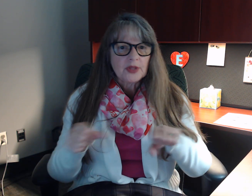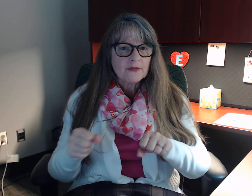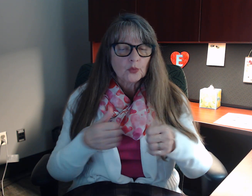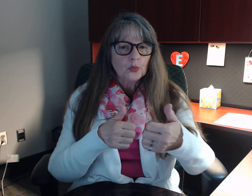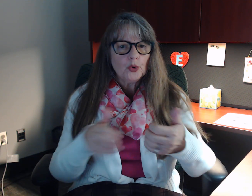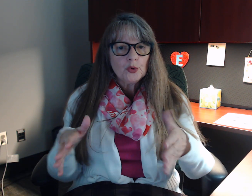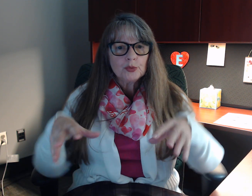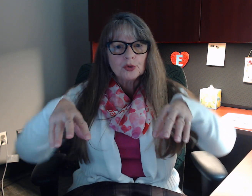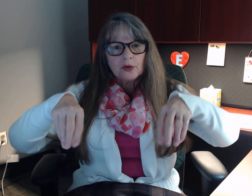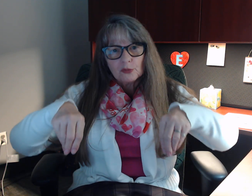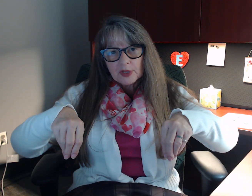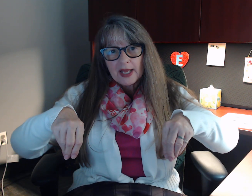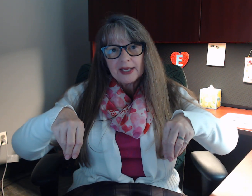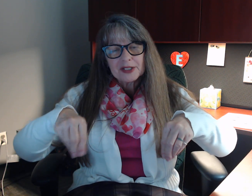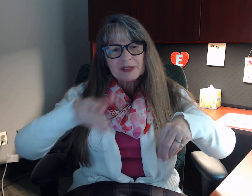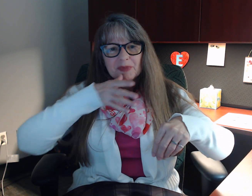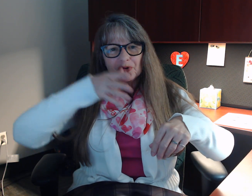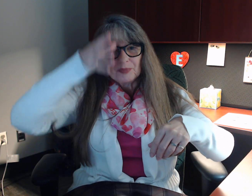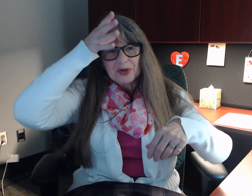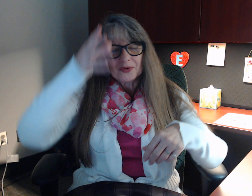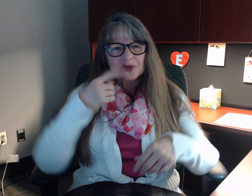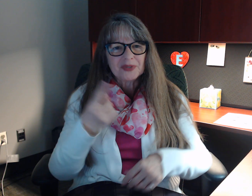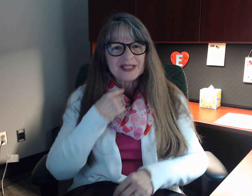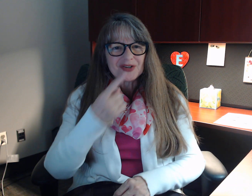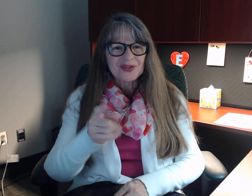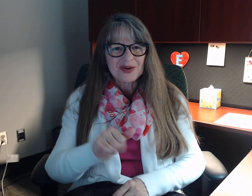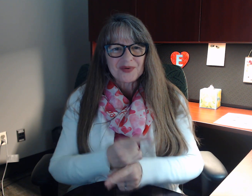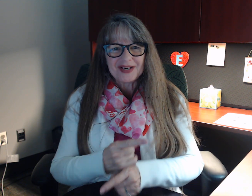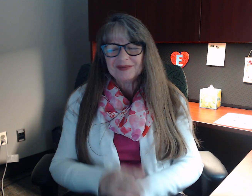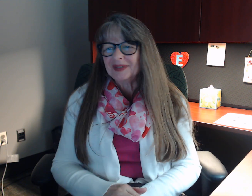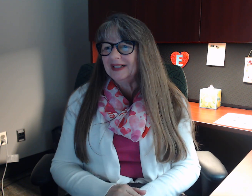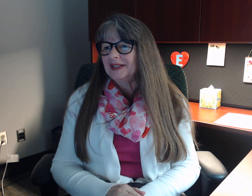a room, turn out your lights. Your parents always tell you that, right?